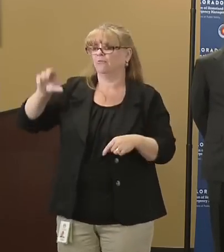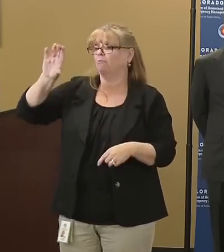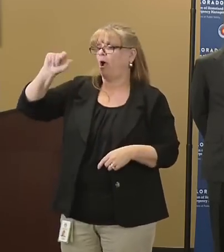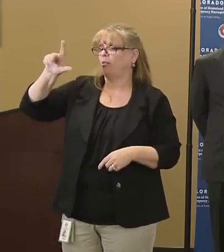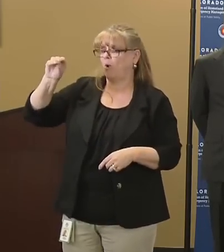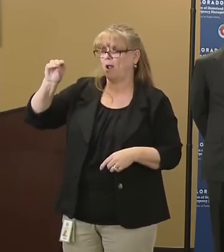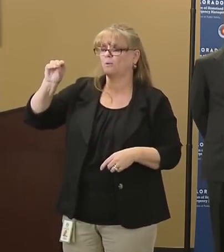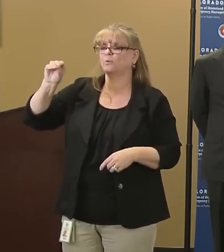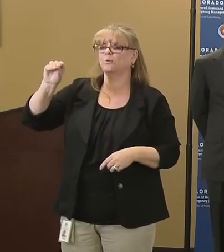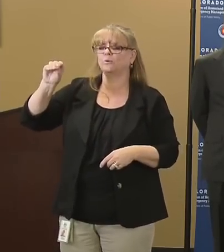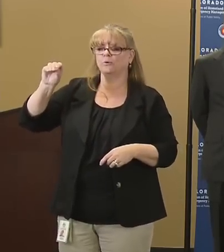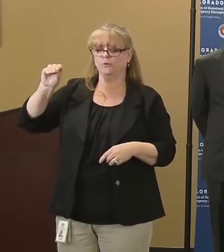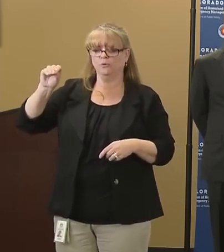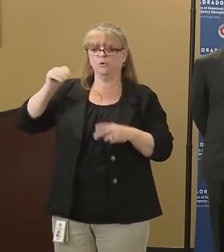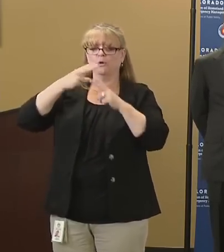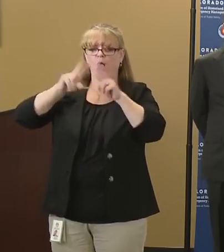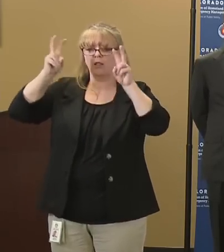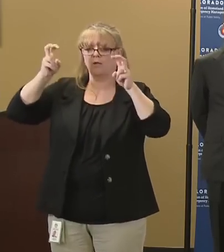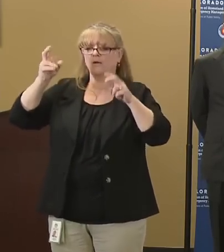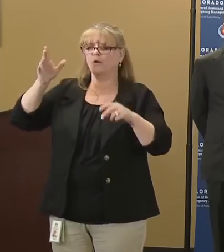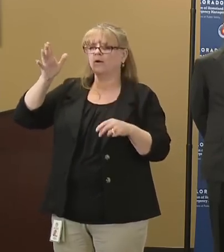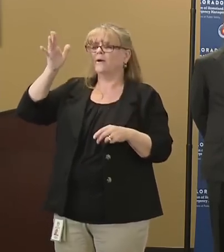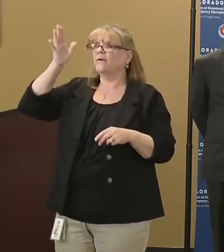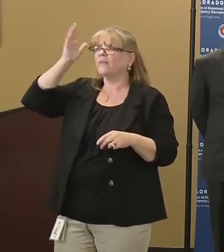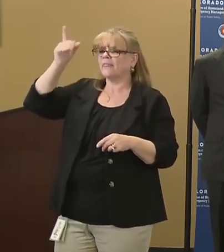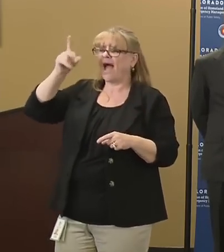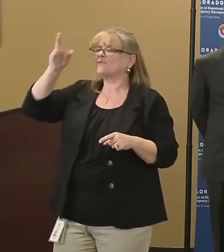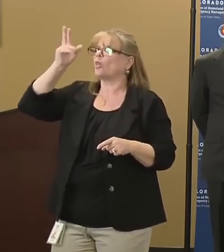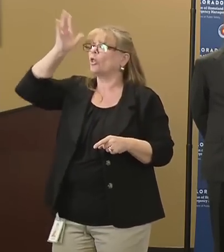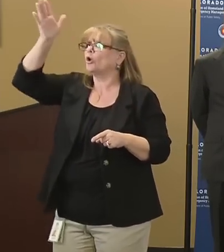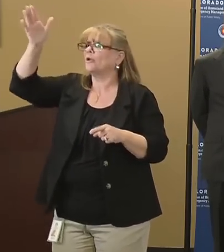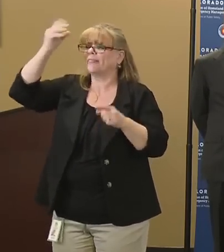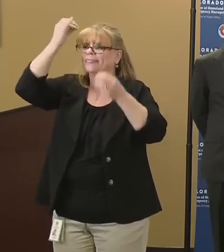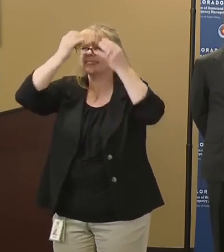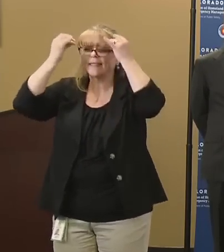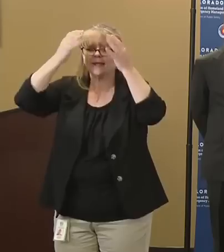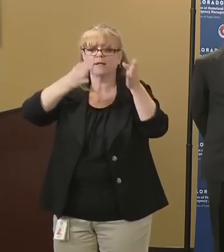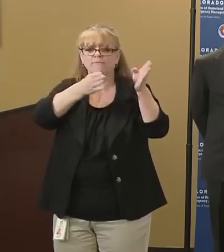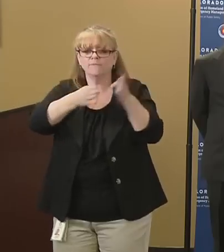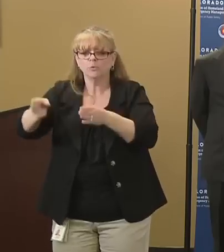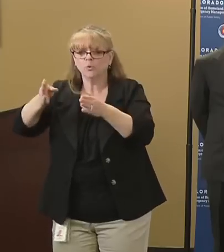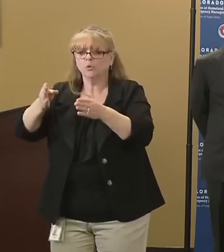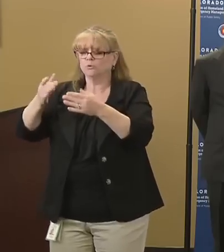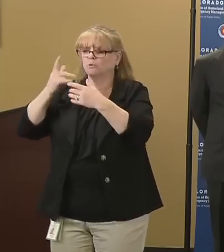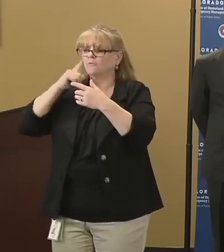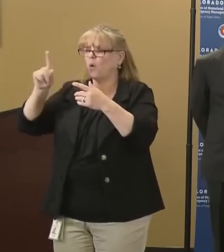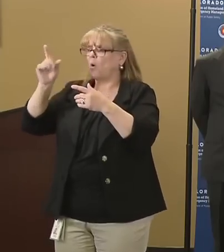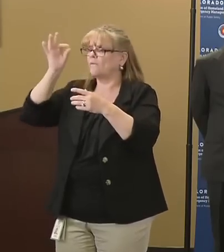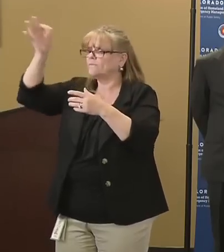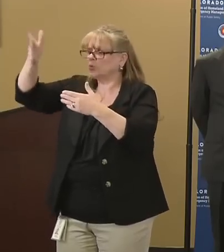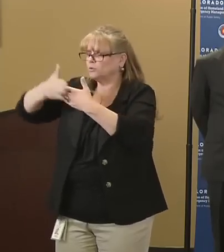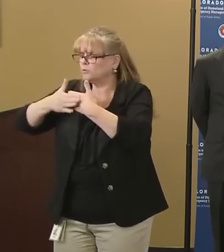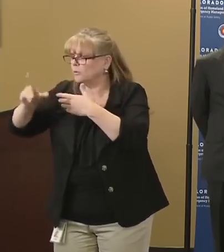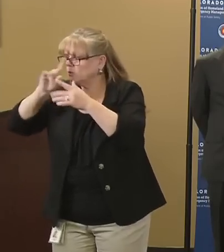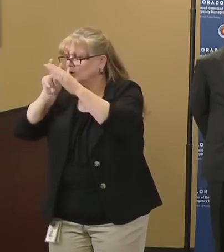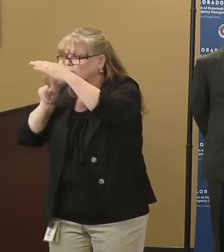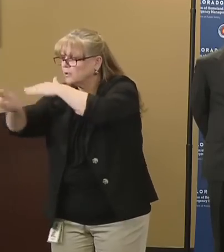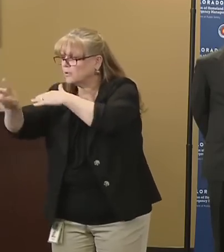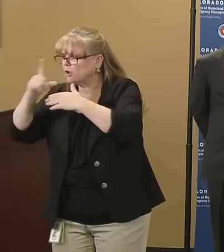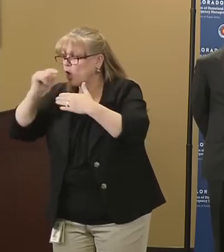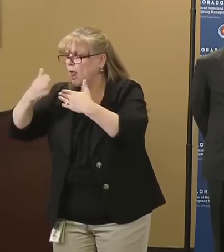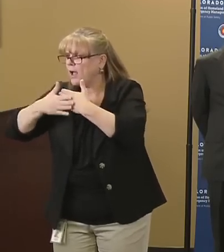forward-thinking plan to address the coming surge of patients. Due to intense preparation, we're able to stay ahead of the